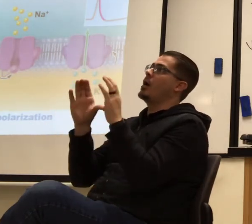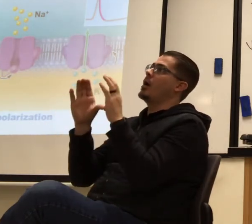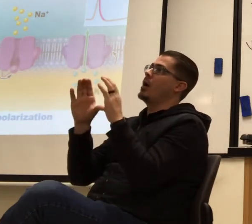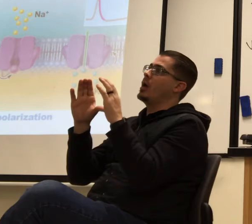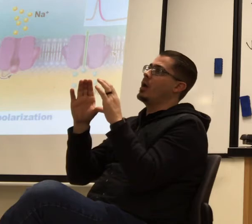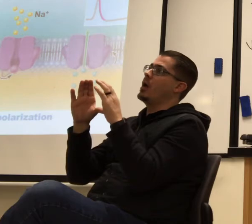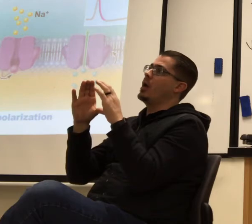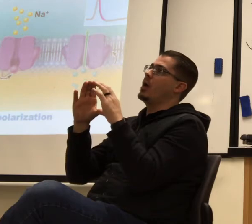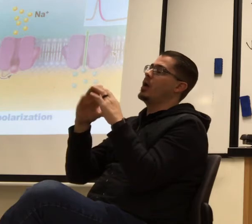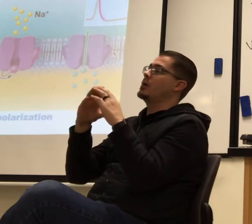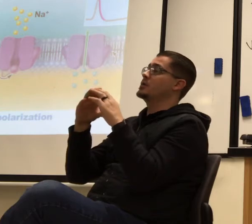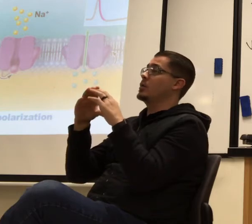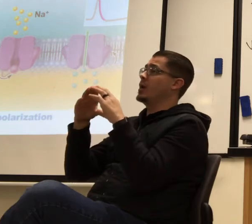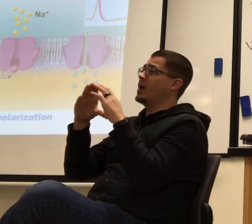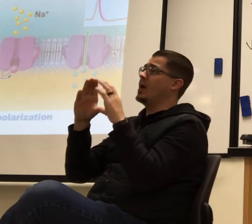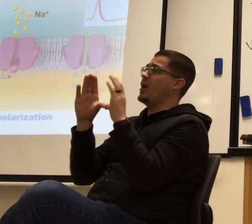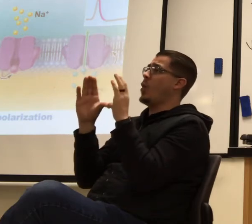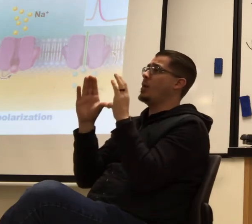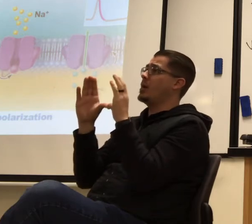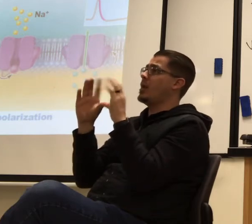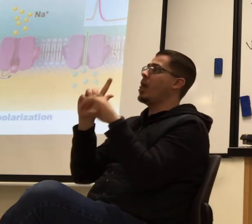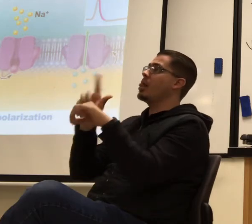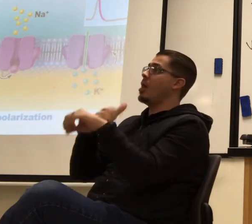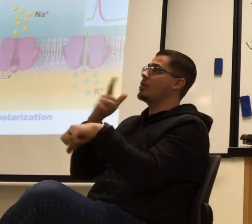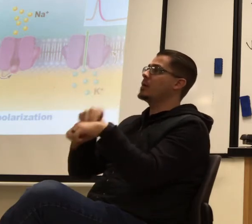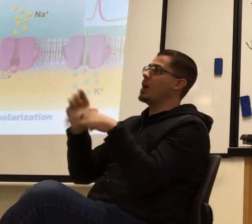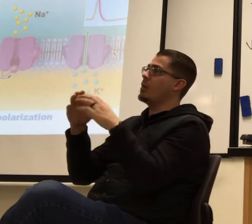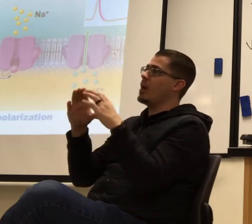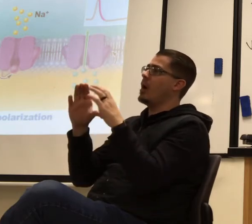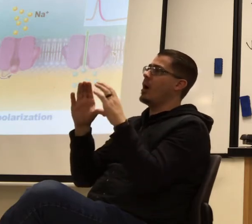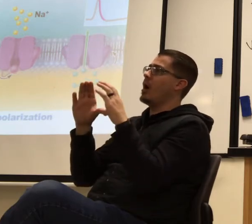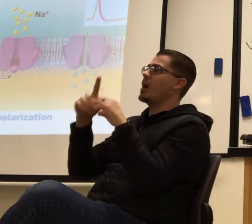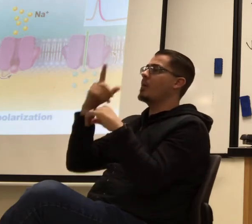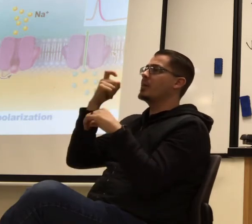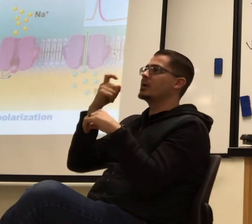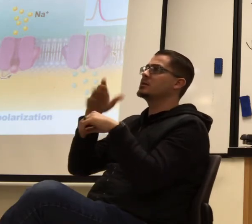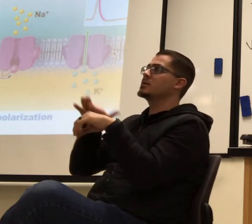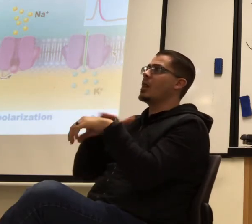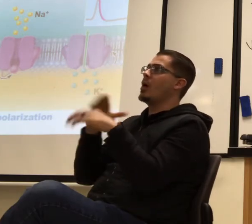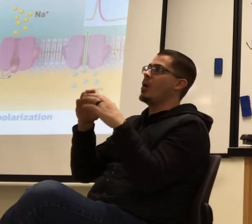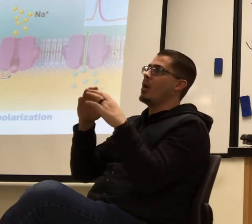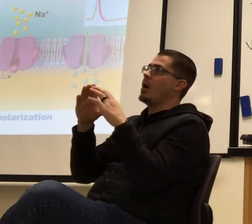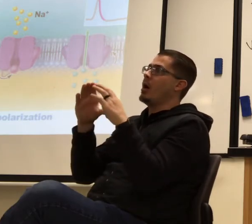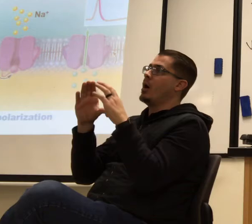So they stay open a little bit longer because of their slow kinetics. So